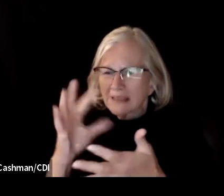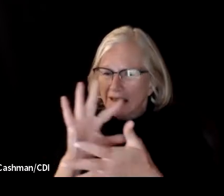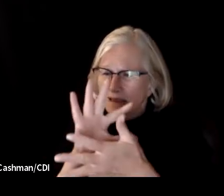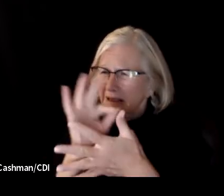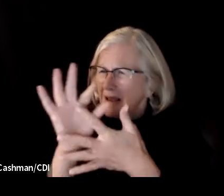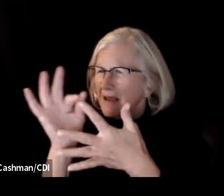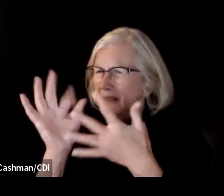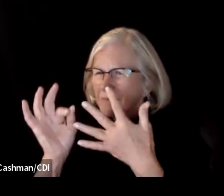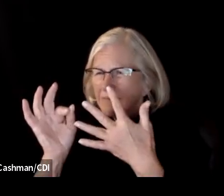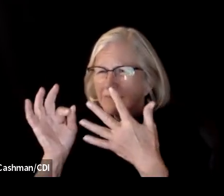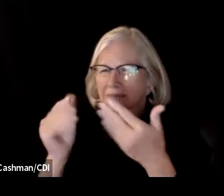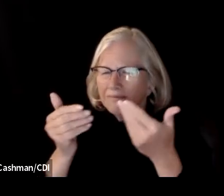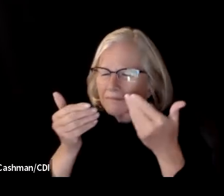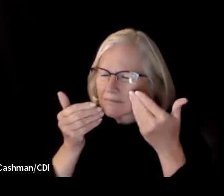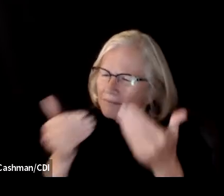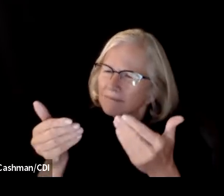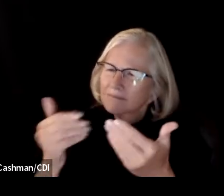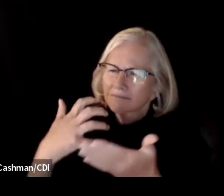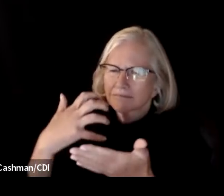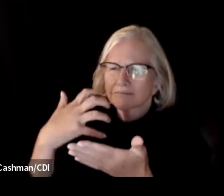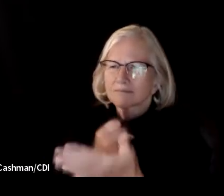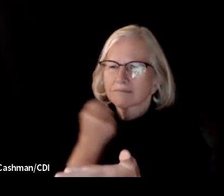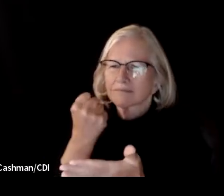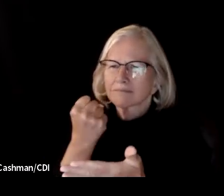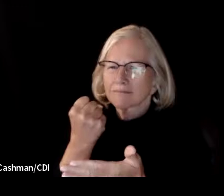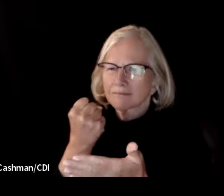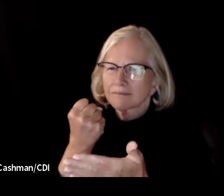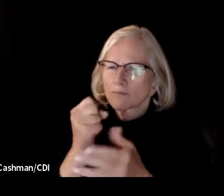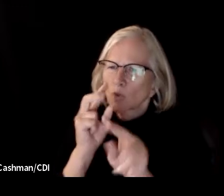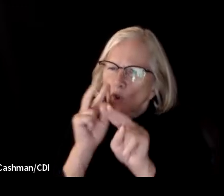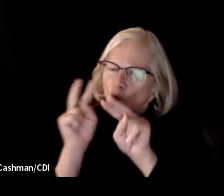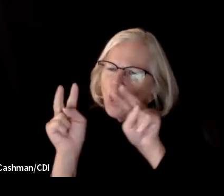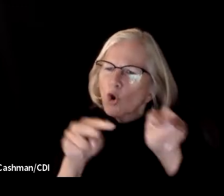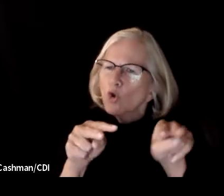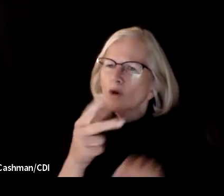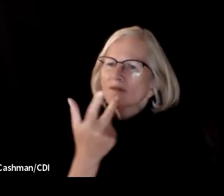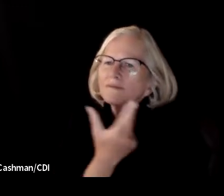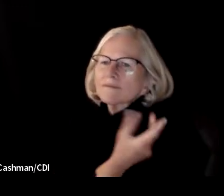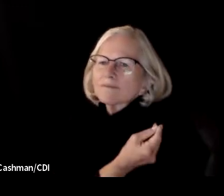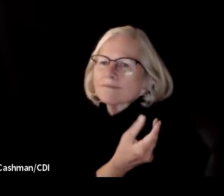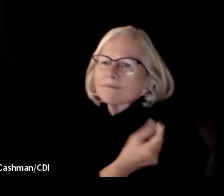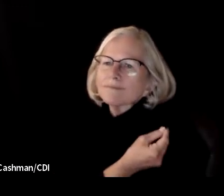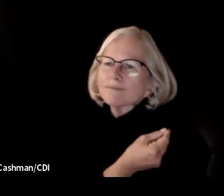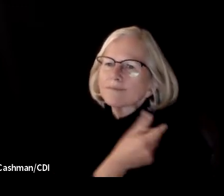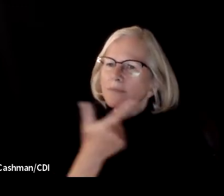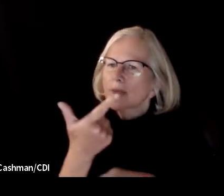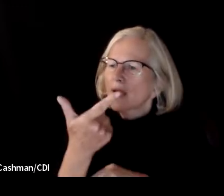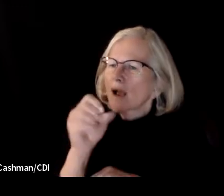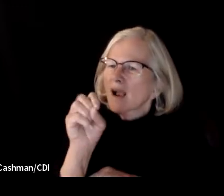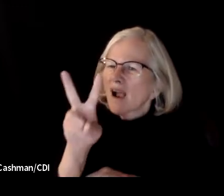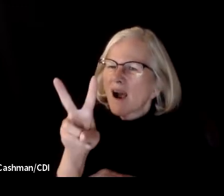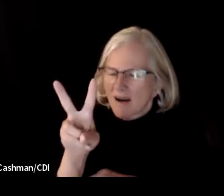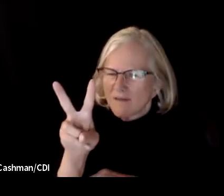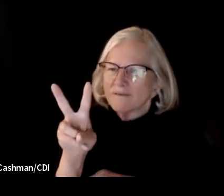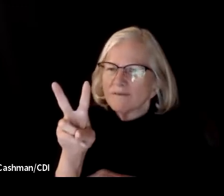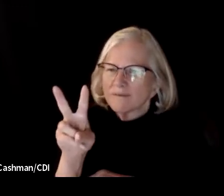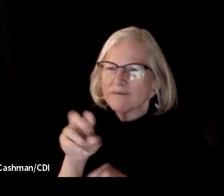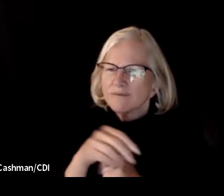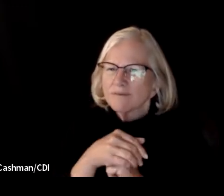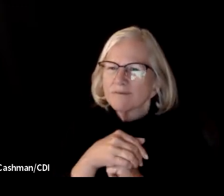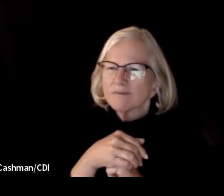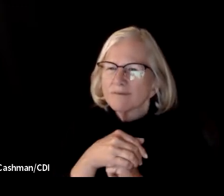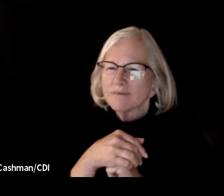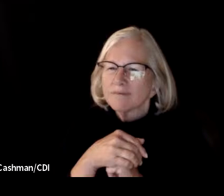visit vaccines.gov or talk to your healthcare provider. We do have that map, find vaccine locations